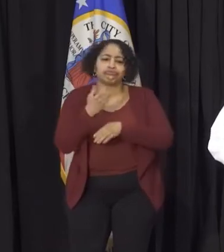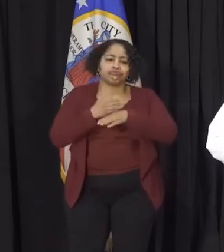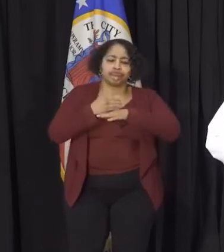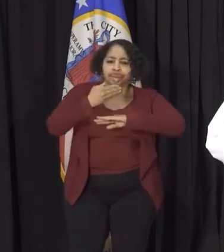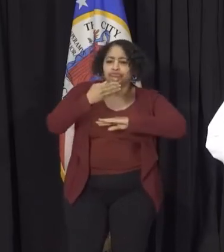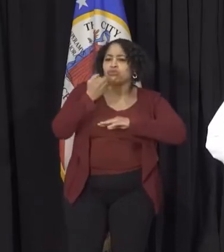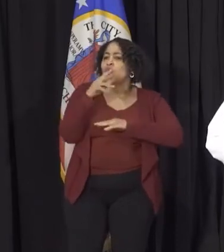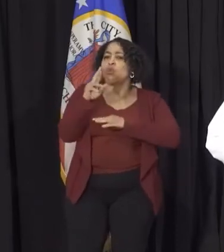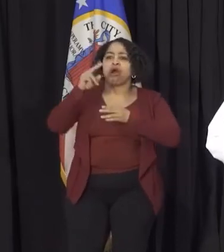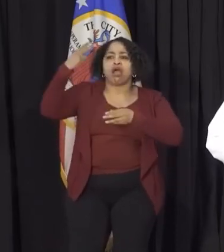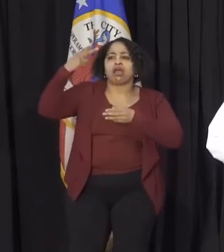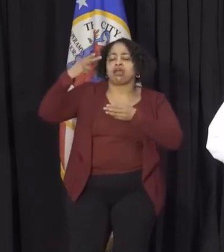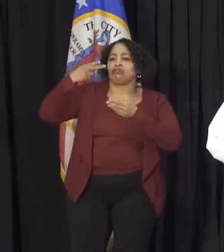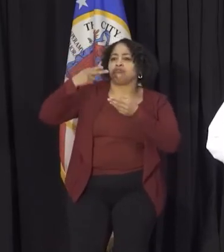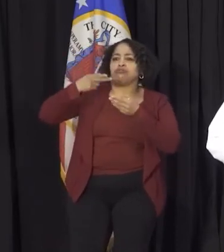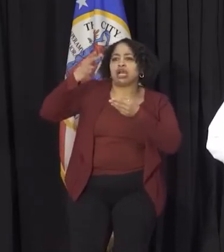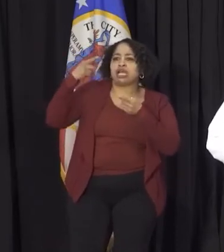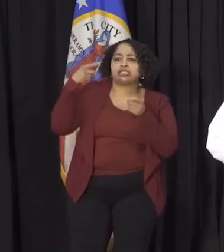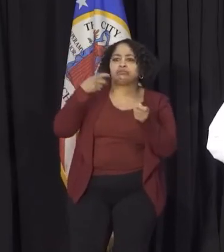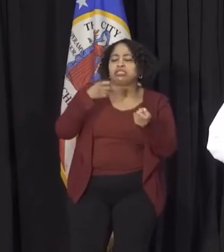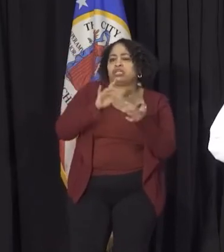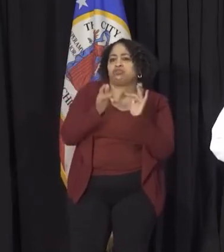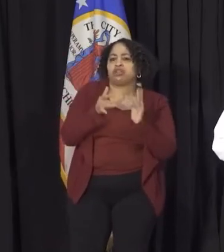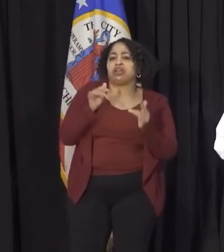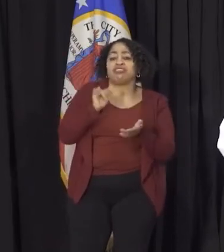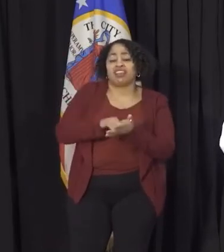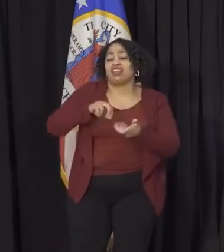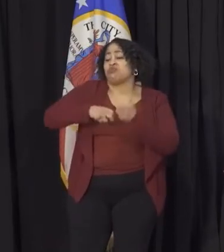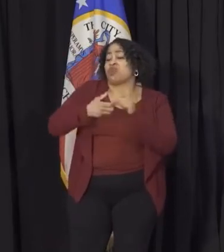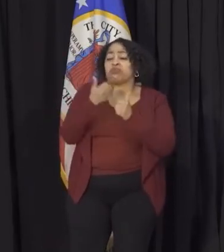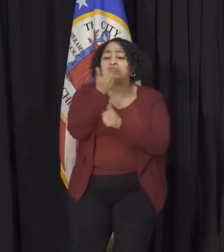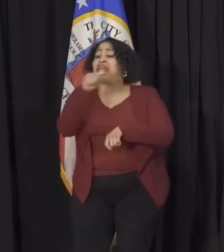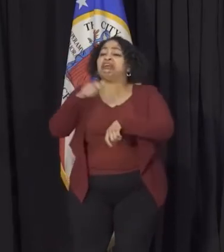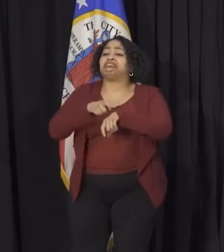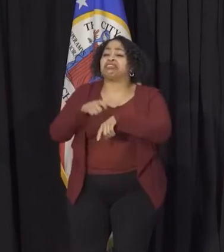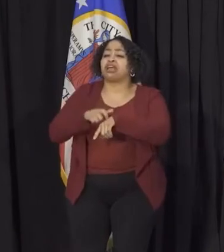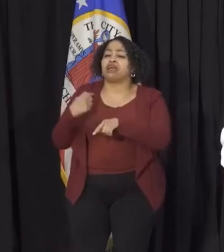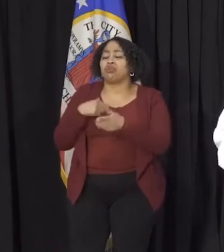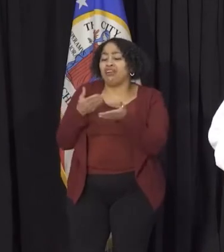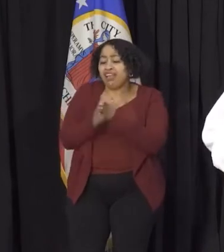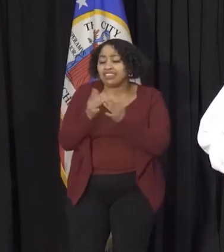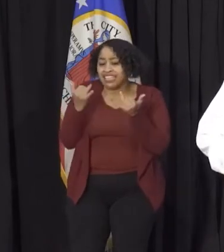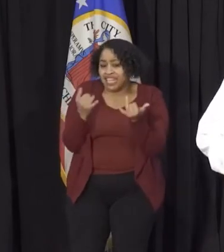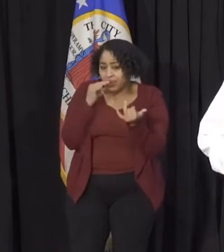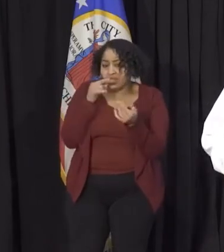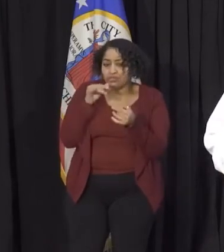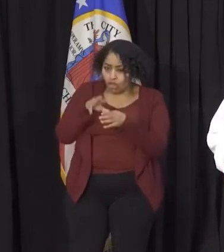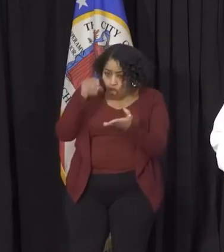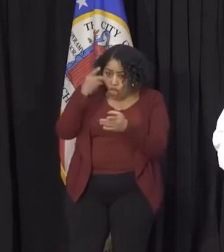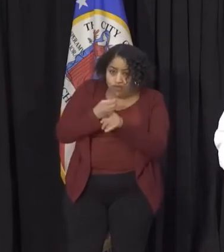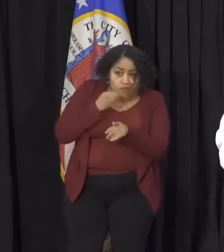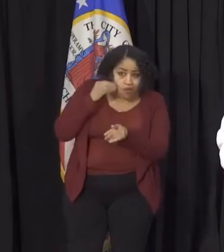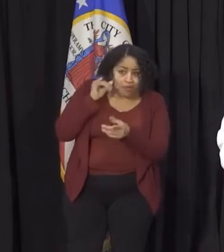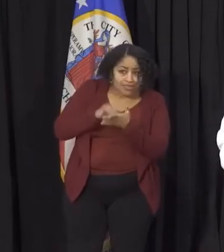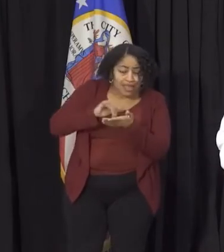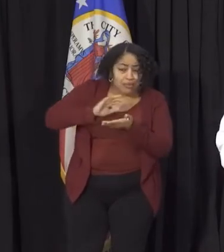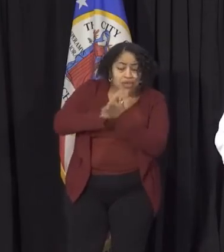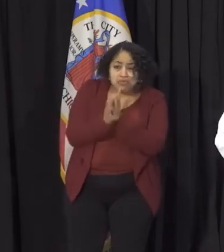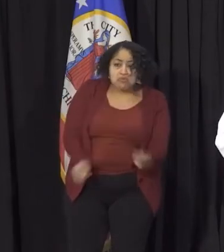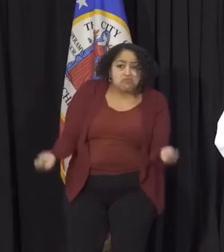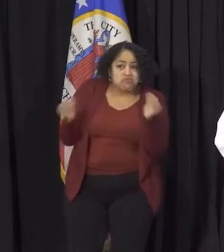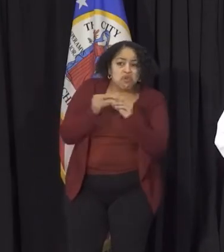access. That is a problem even in the best of times. When we're asking to learn from home, that problem becomes even more